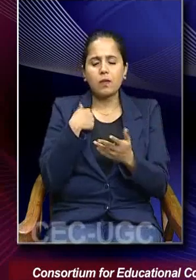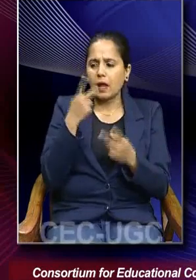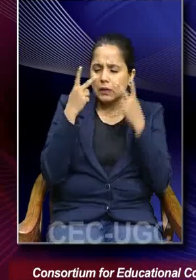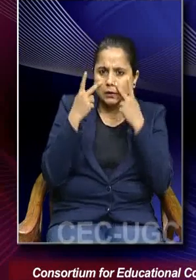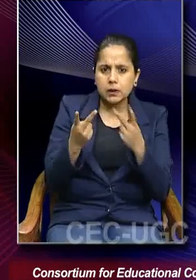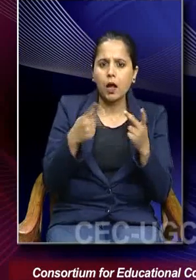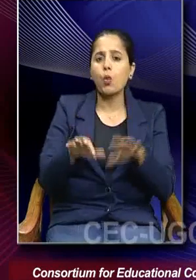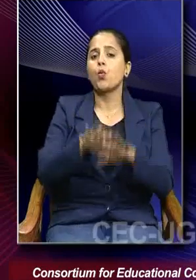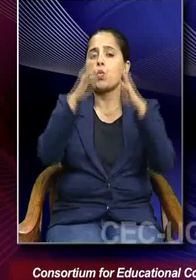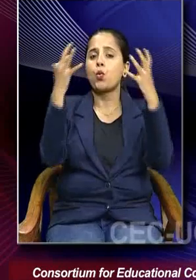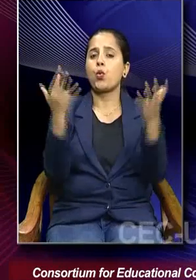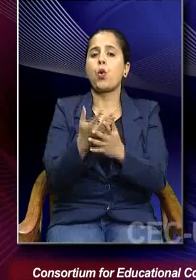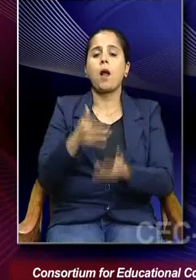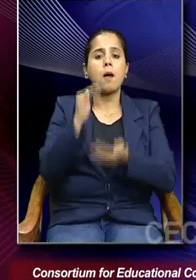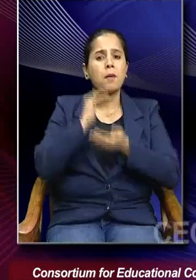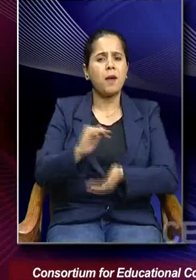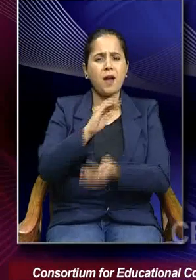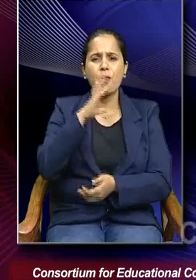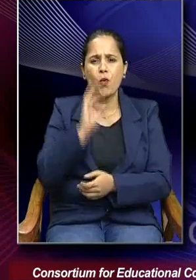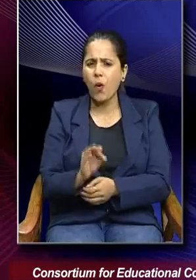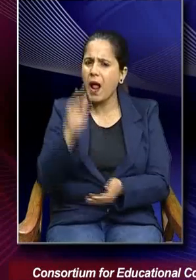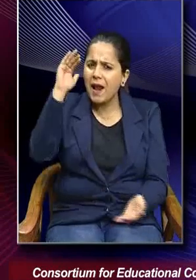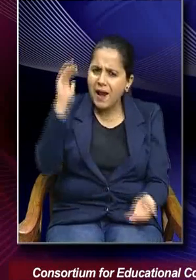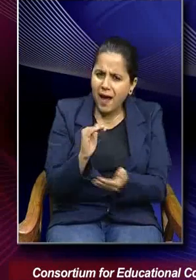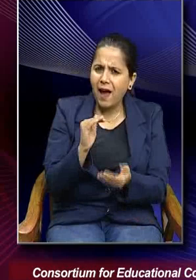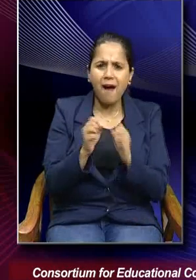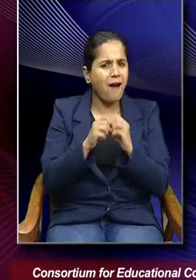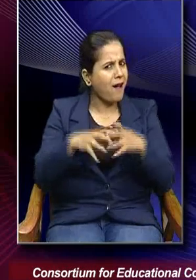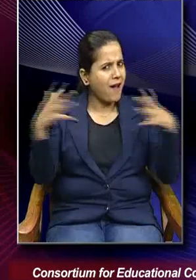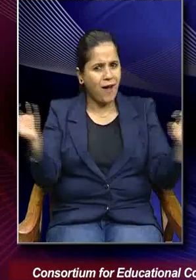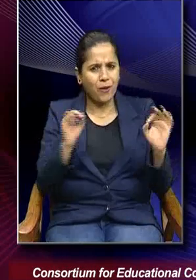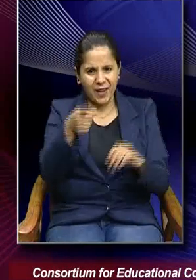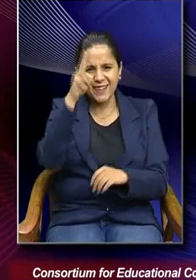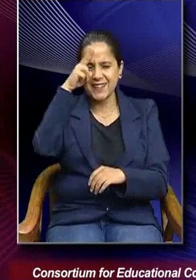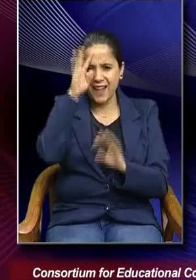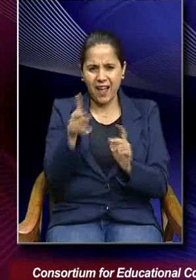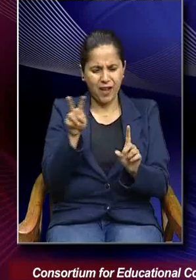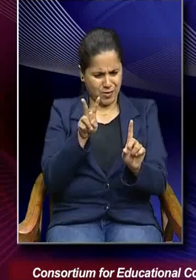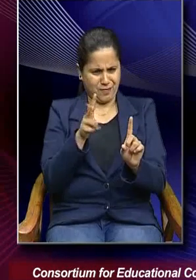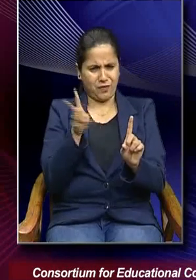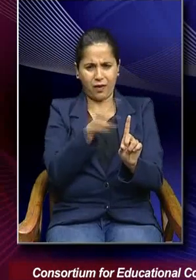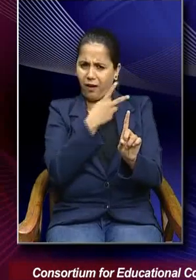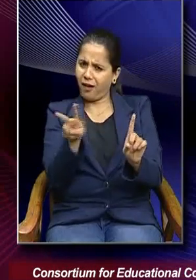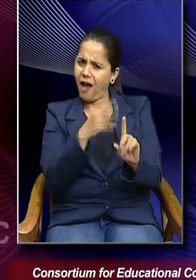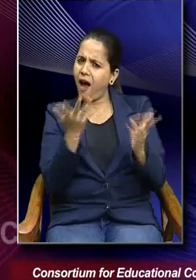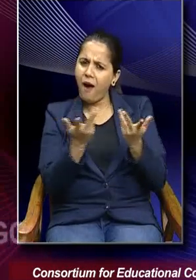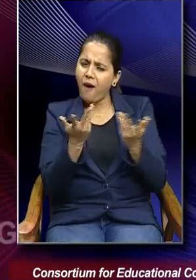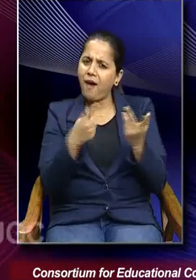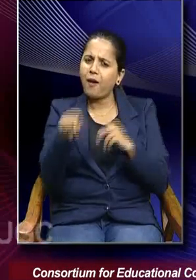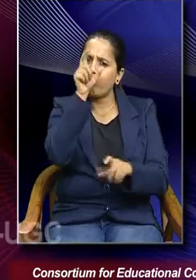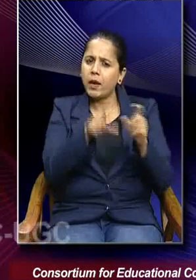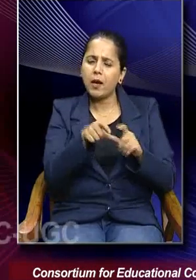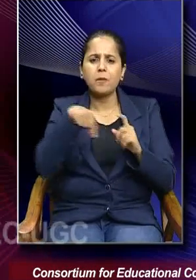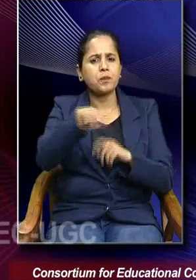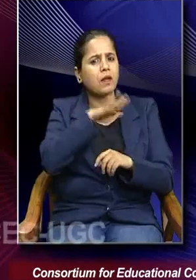that worldwide birth rate has actually fallen since 1960. So though the birth rate is following, what is happening is the death